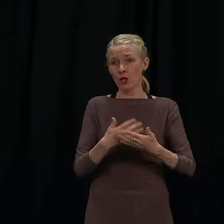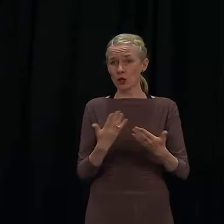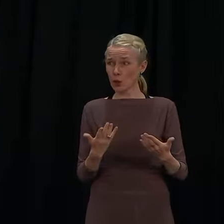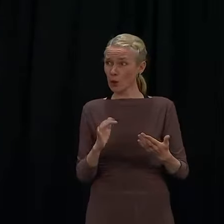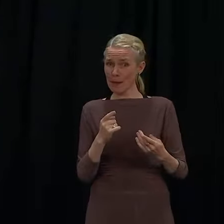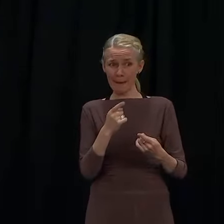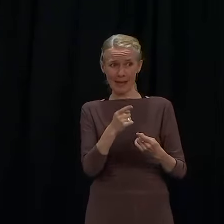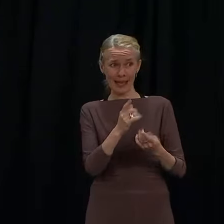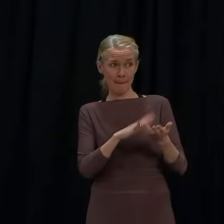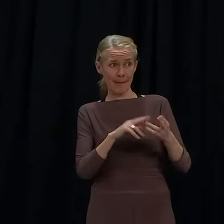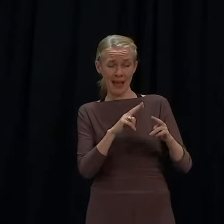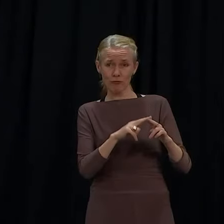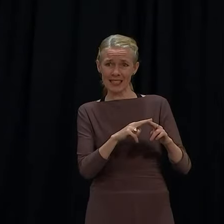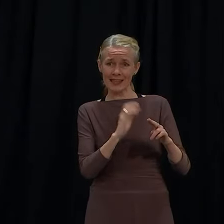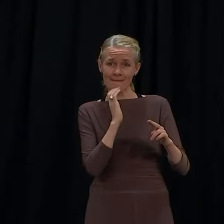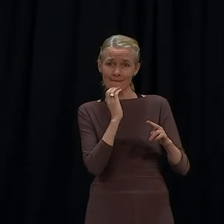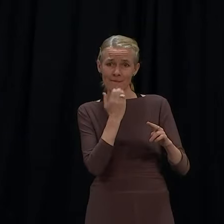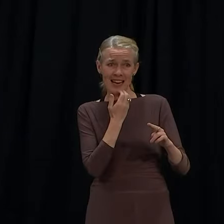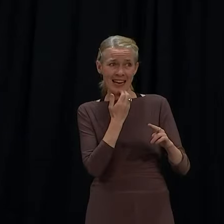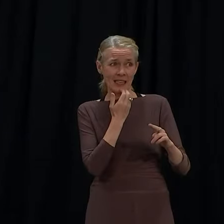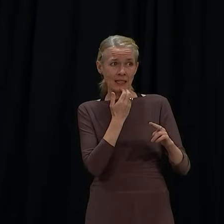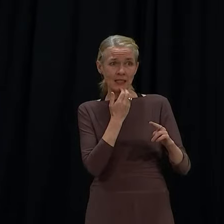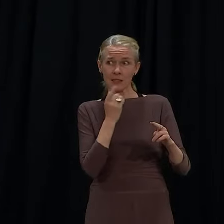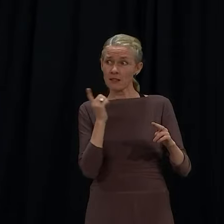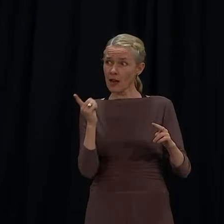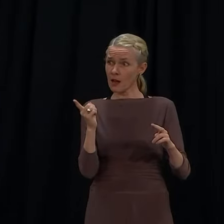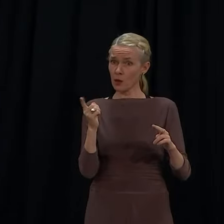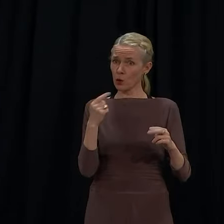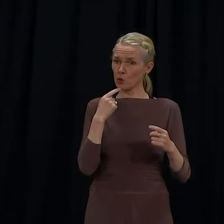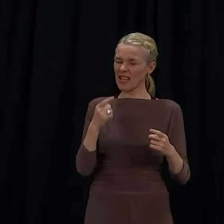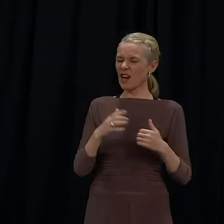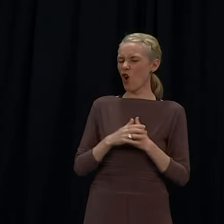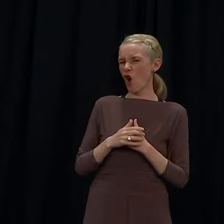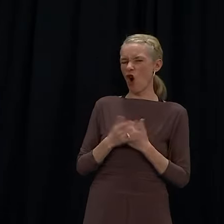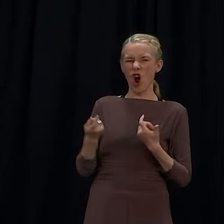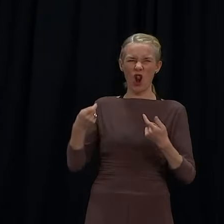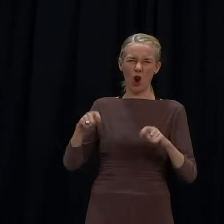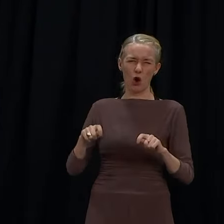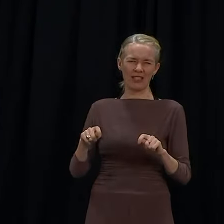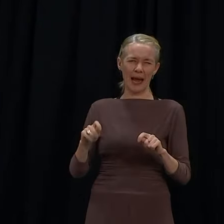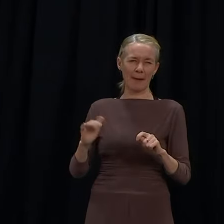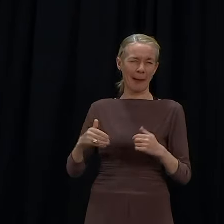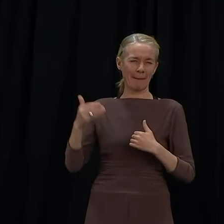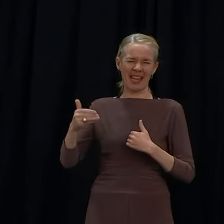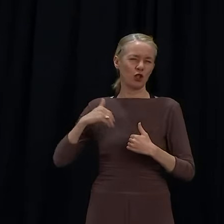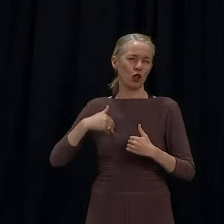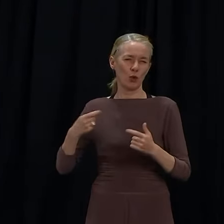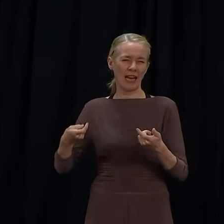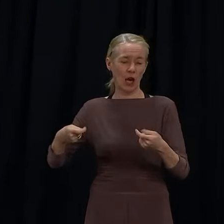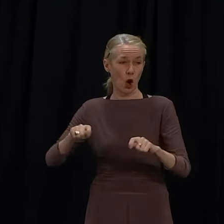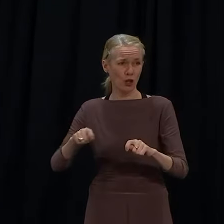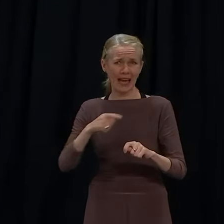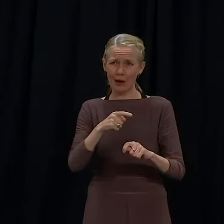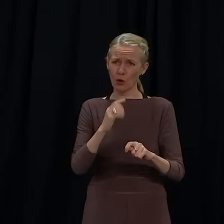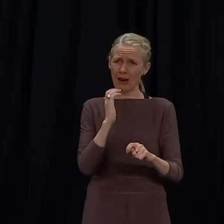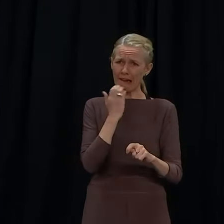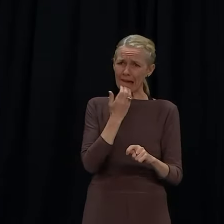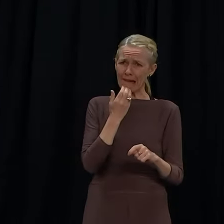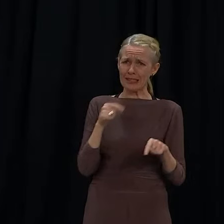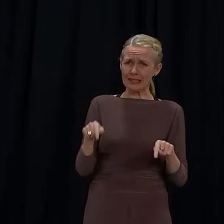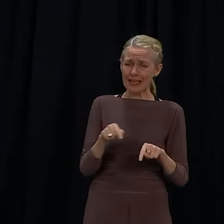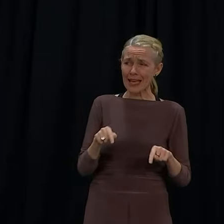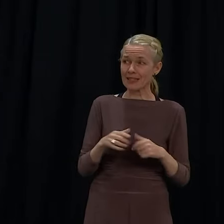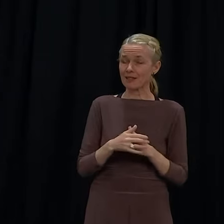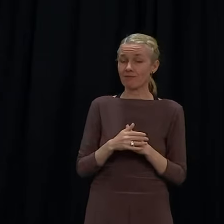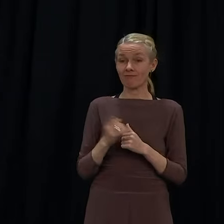frightened when you mention a lack of lockdowns for their young children? Well, the whole reason we want everyone who is eligible to